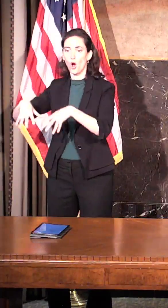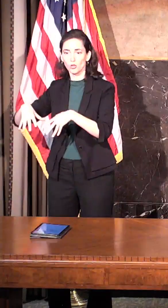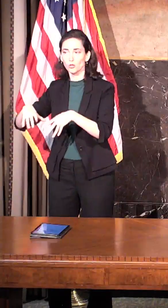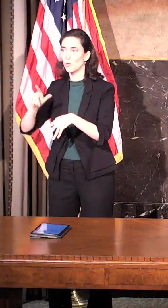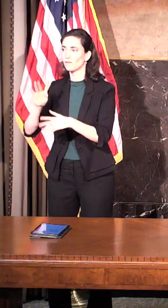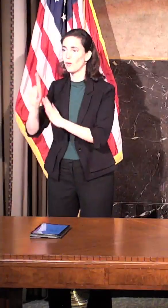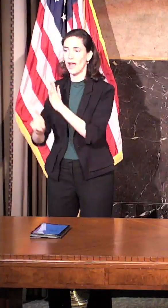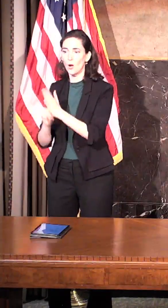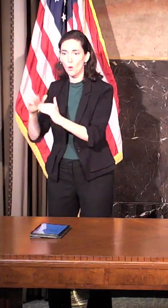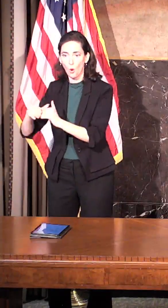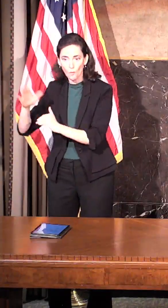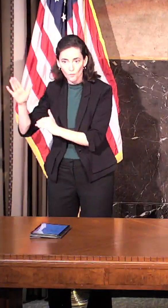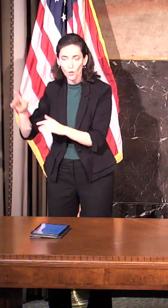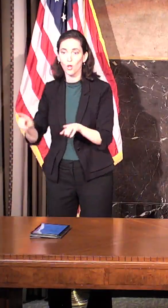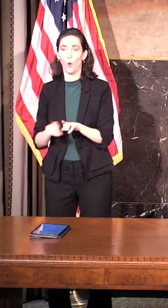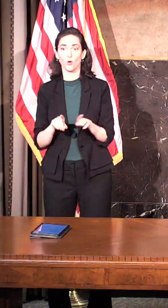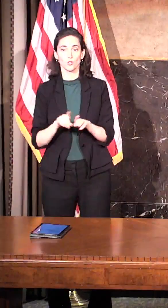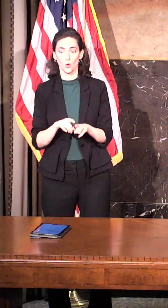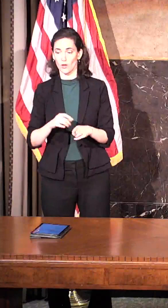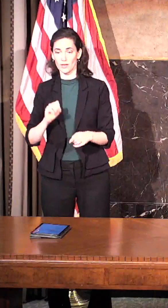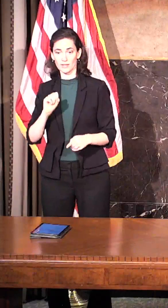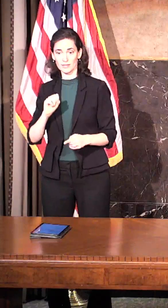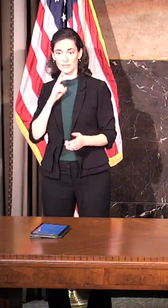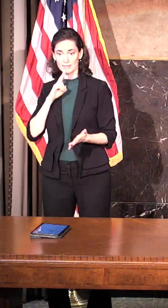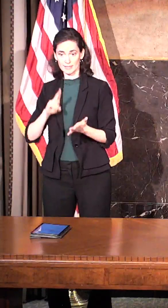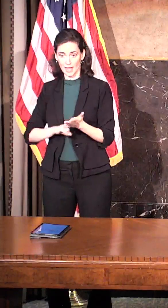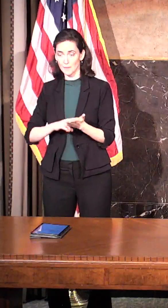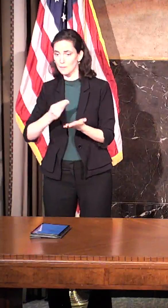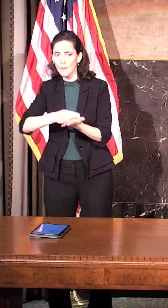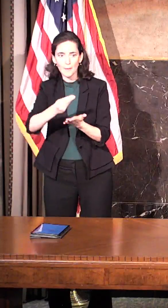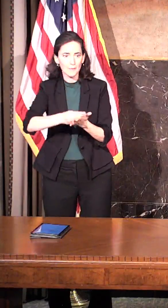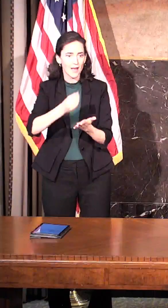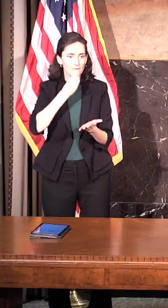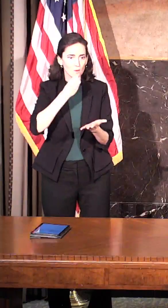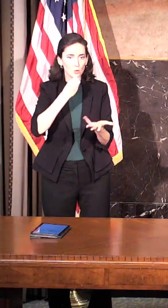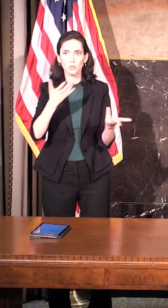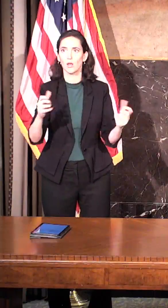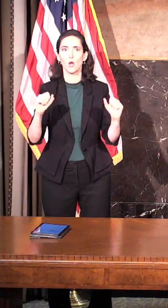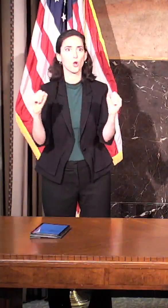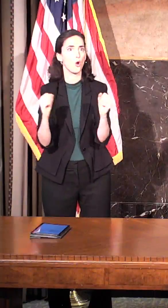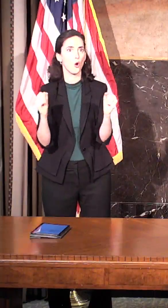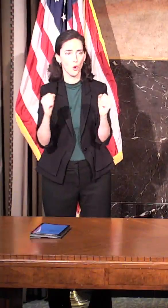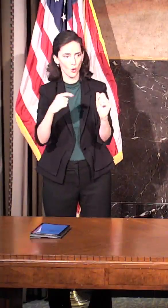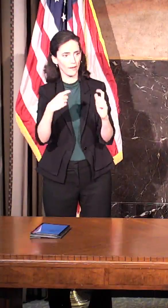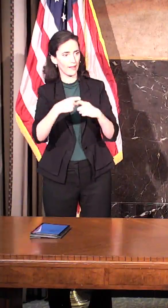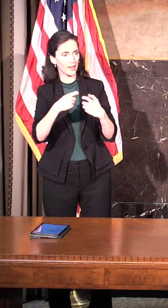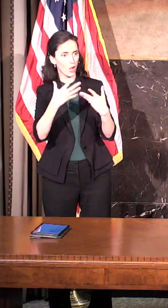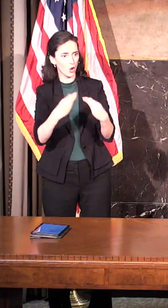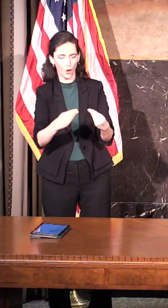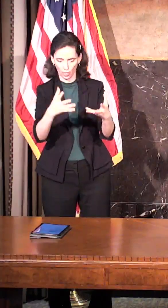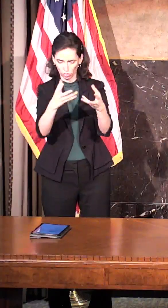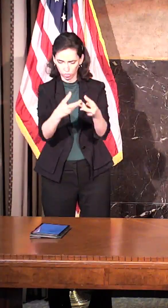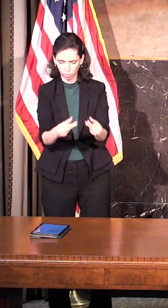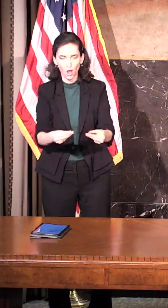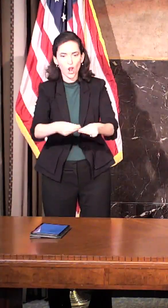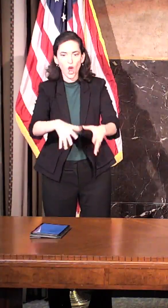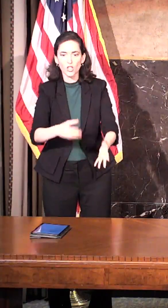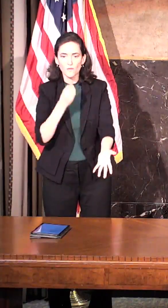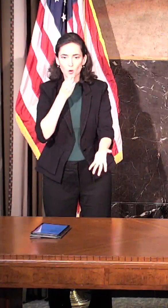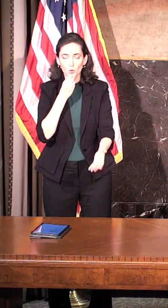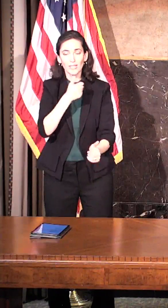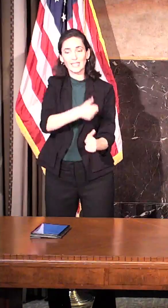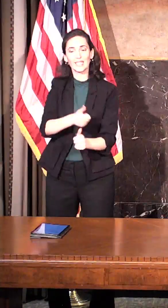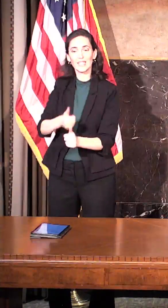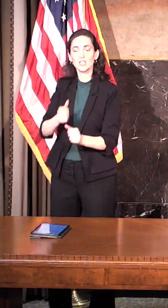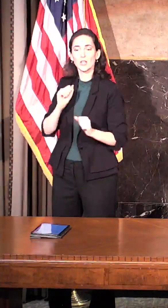lost food purchased with SNAP benefits as a result can request replacement benefits individually. They'll have to